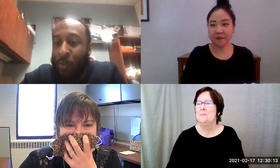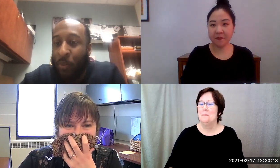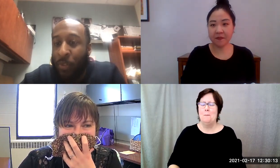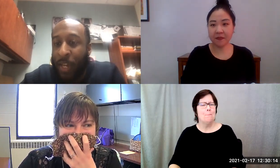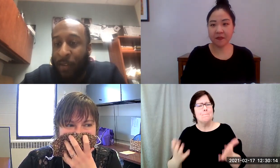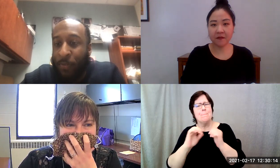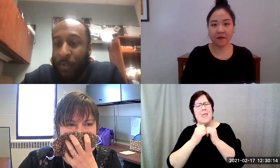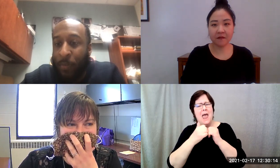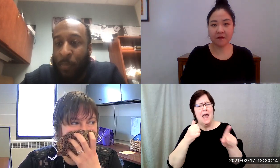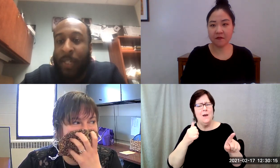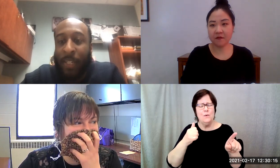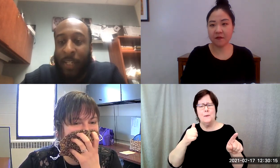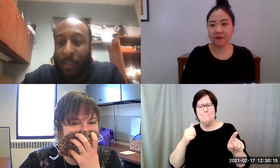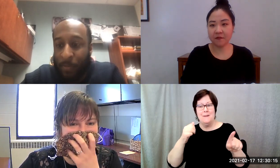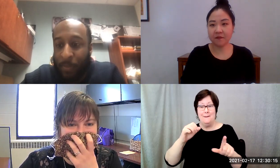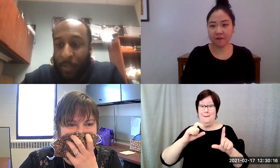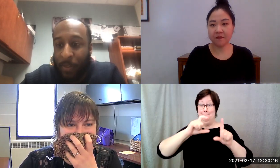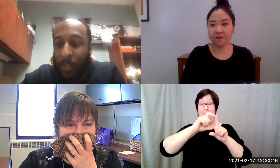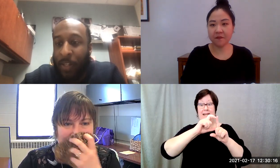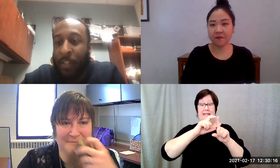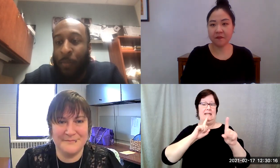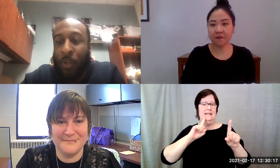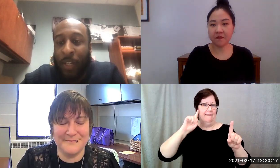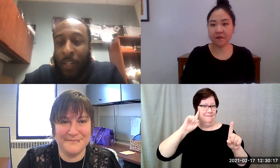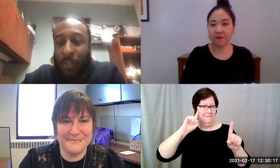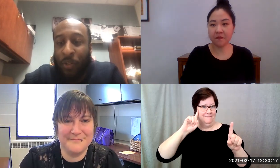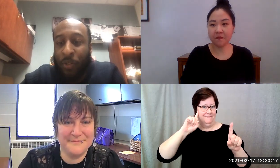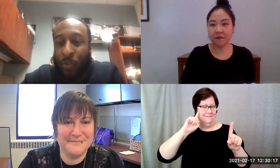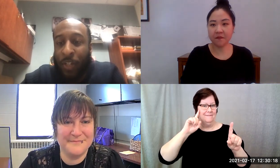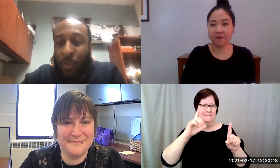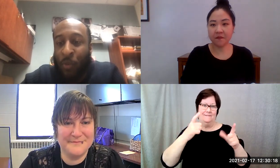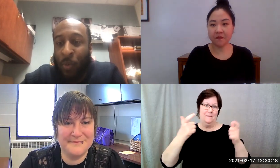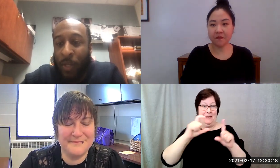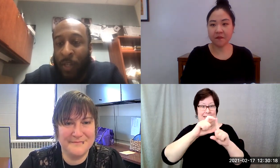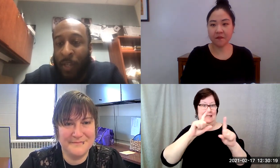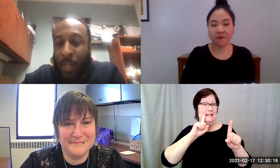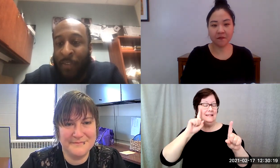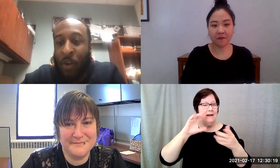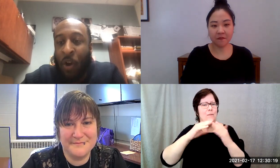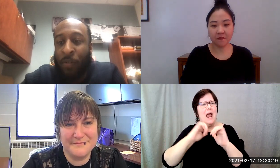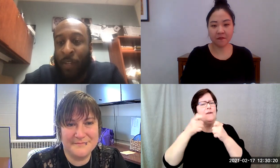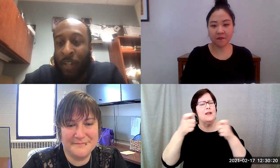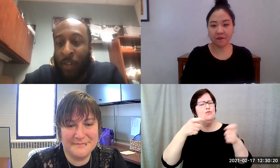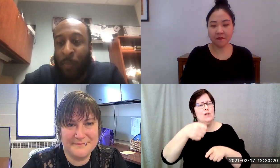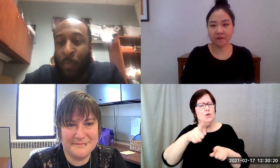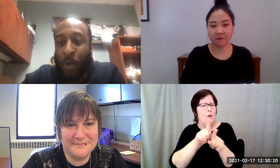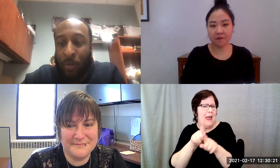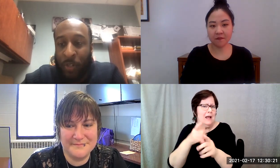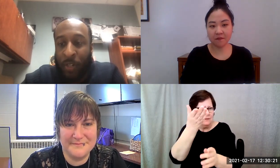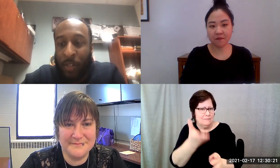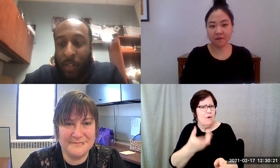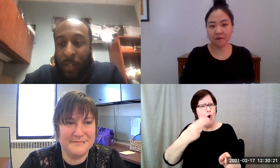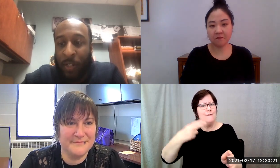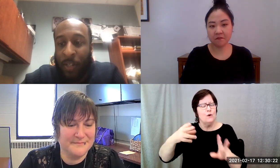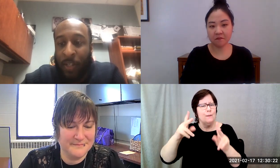How do deaf, big D, community treat you as a hard of hearing